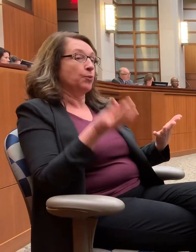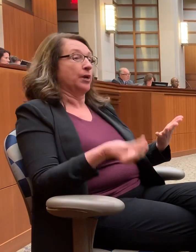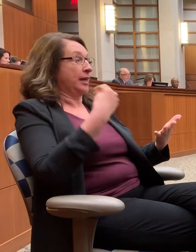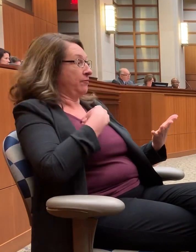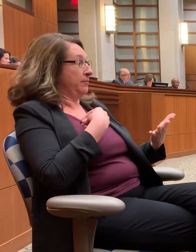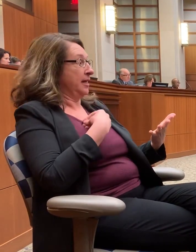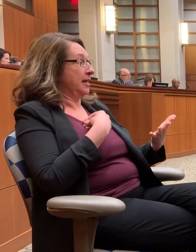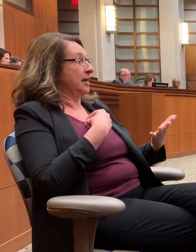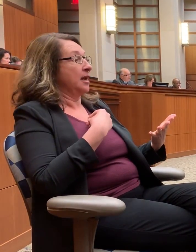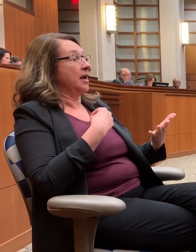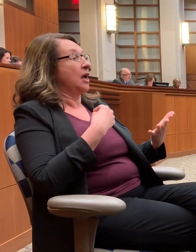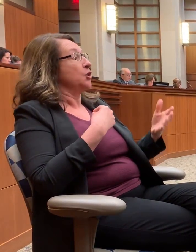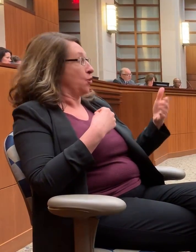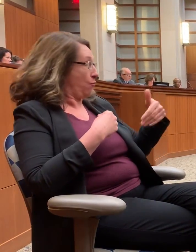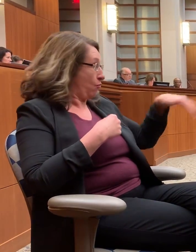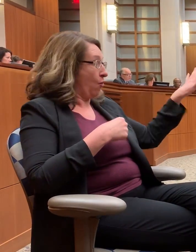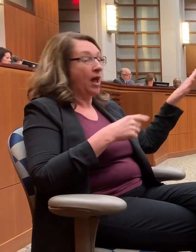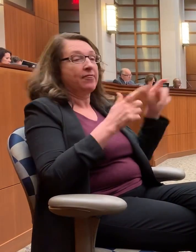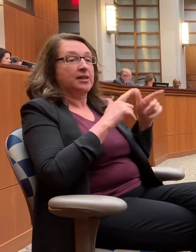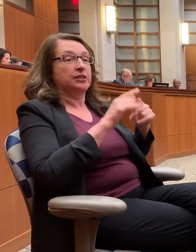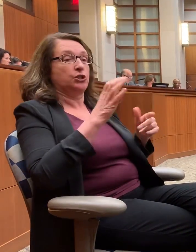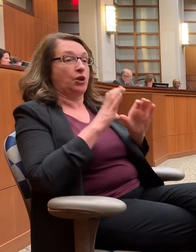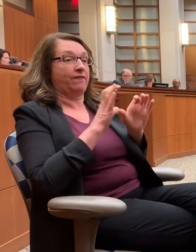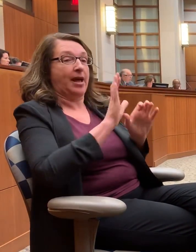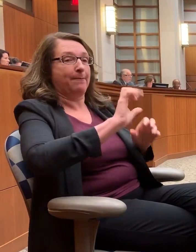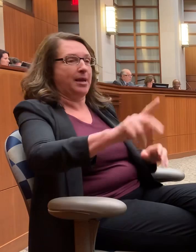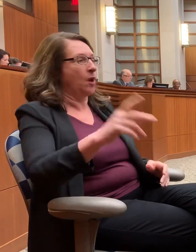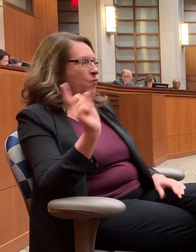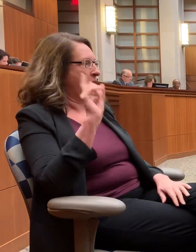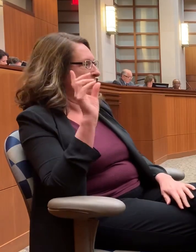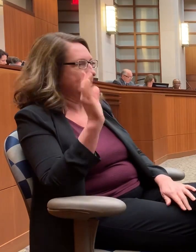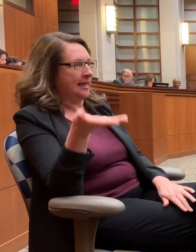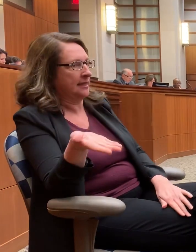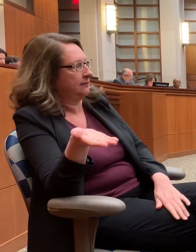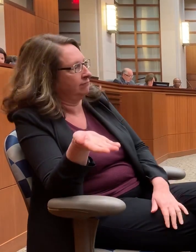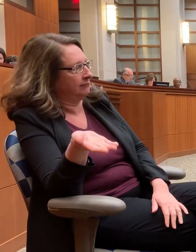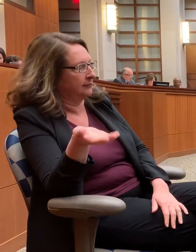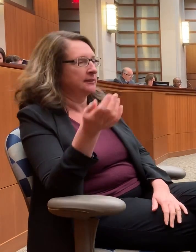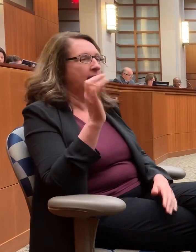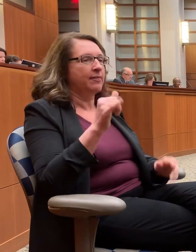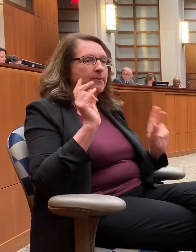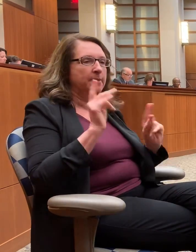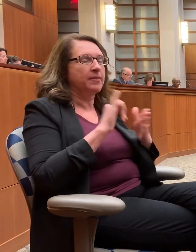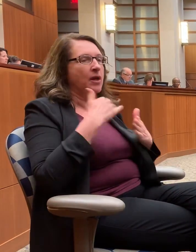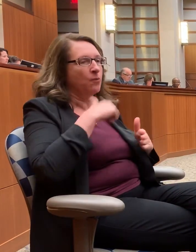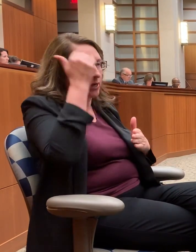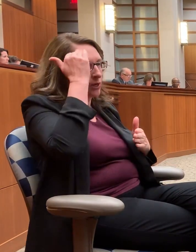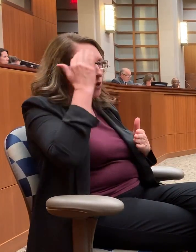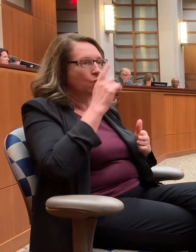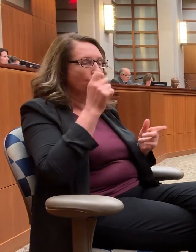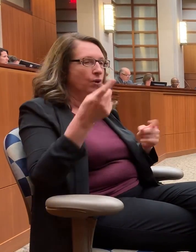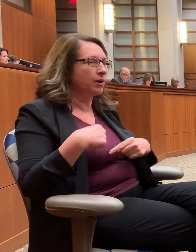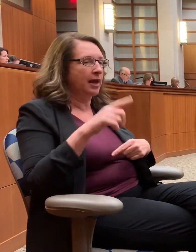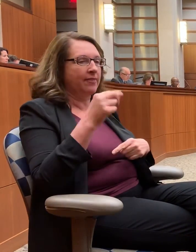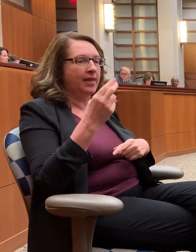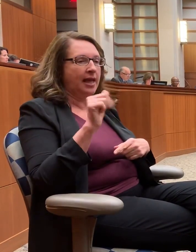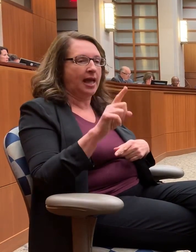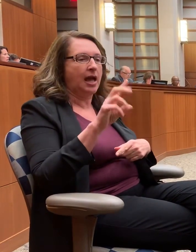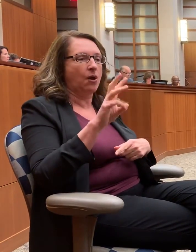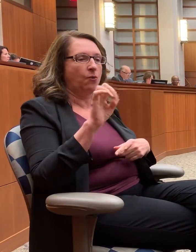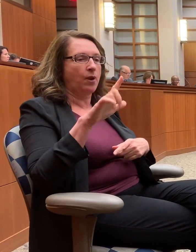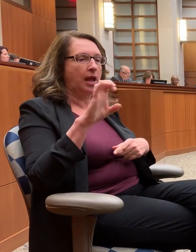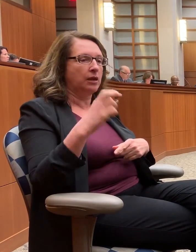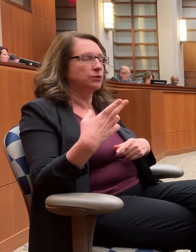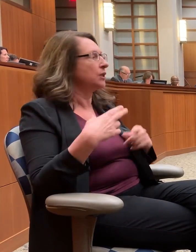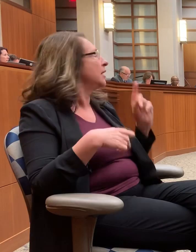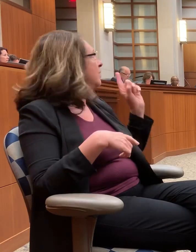back. Where's the certification back? This is the people that we know came. Thad Welch, a